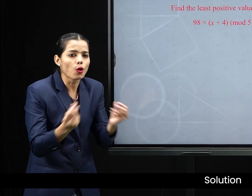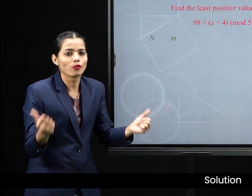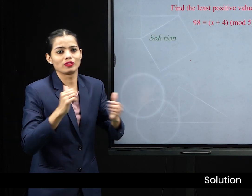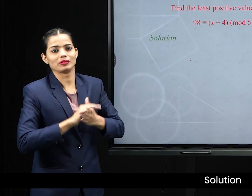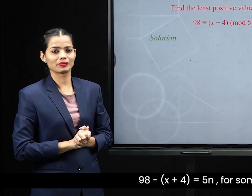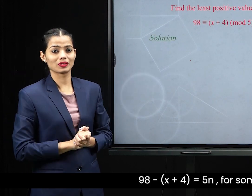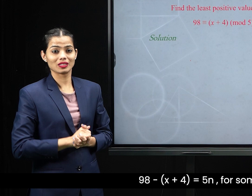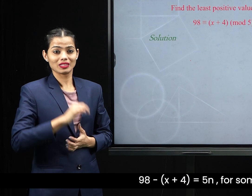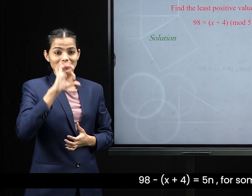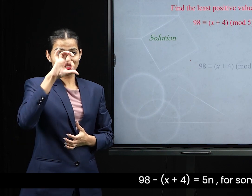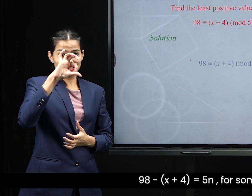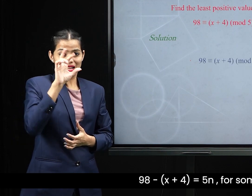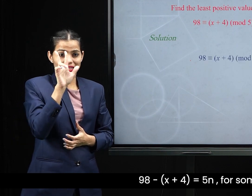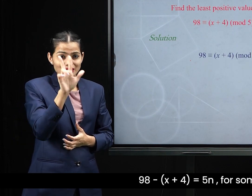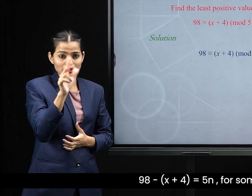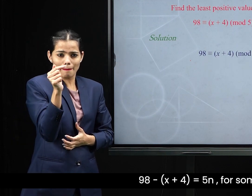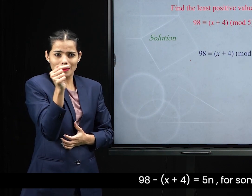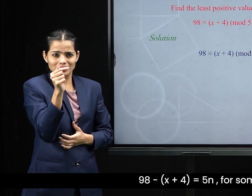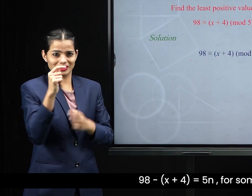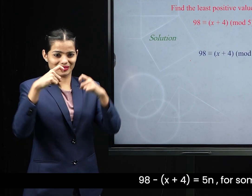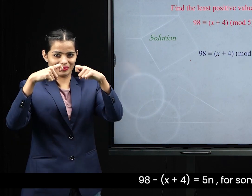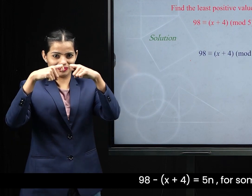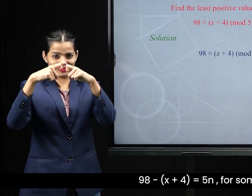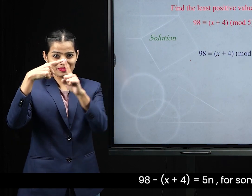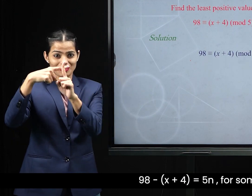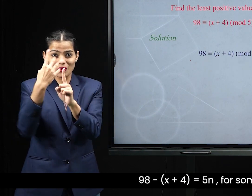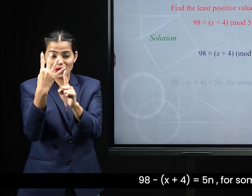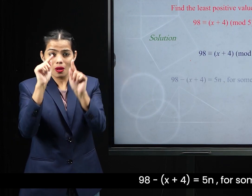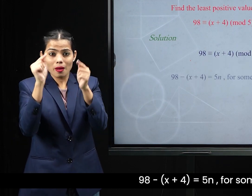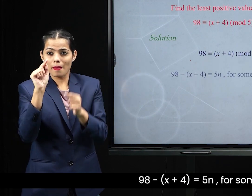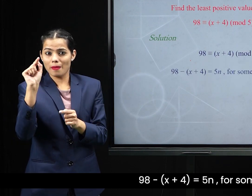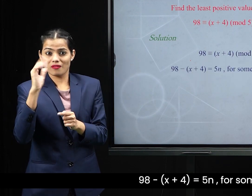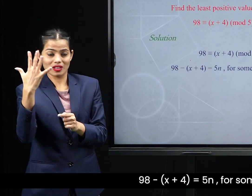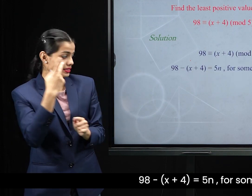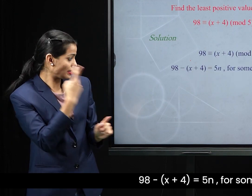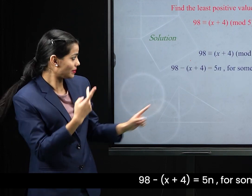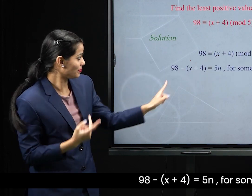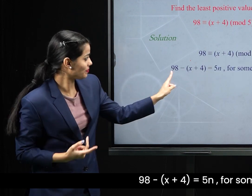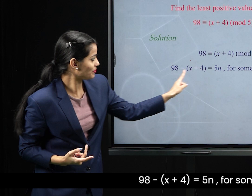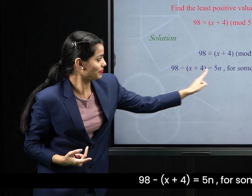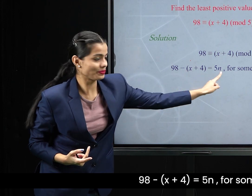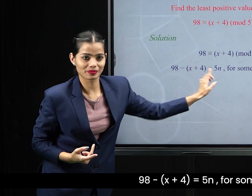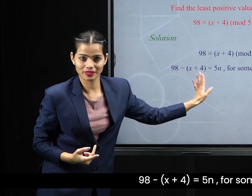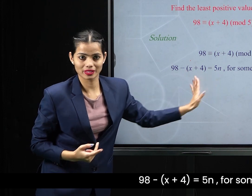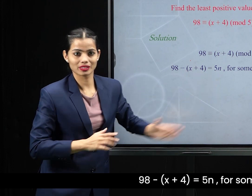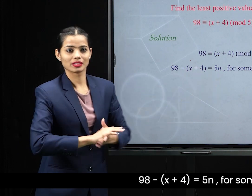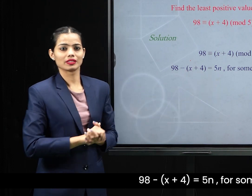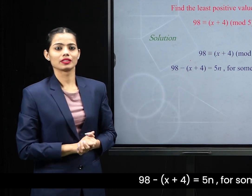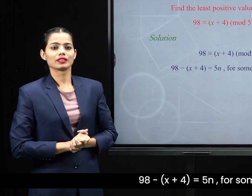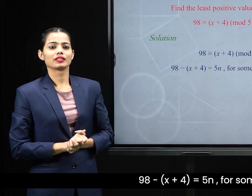Solution, 98 minus x plus 4 is equal to 5n for some integer